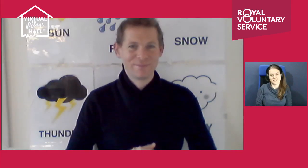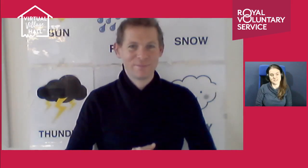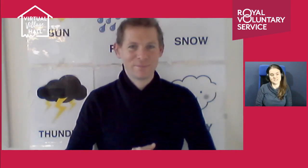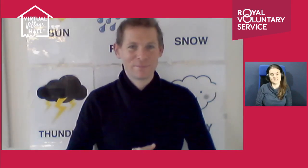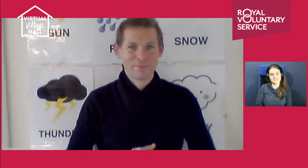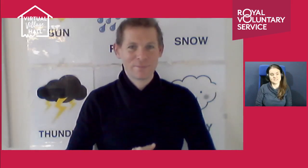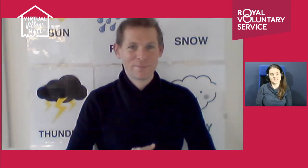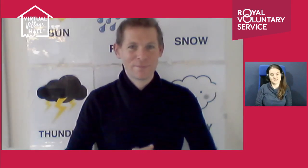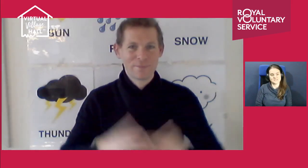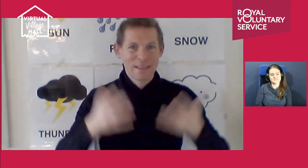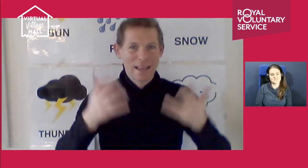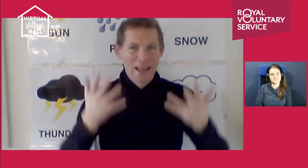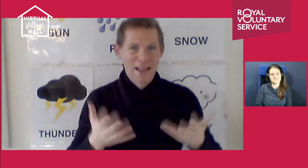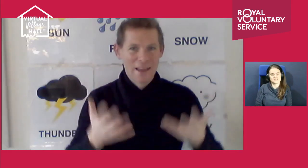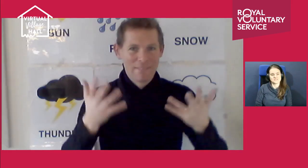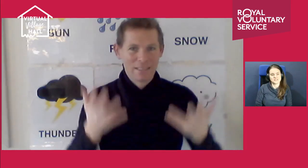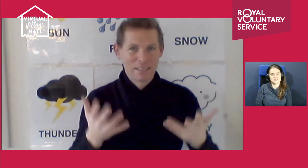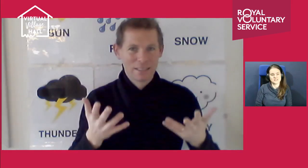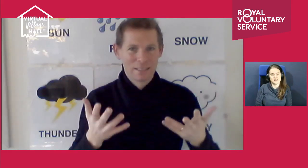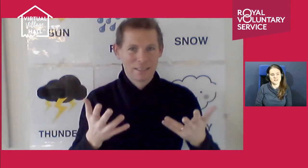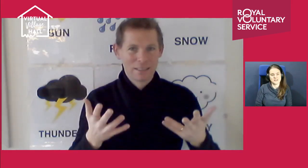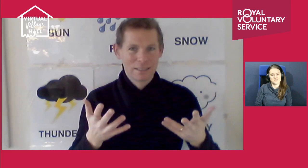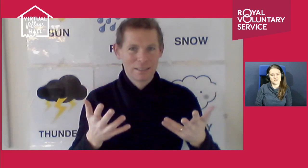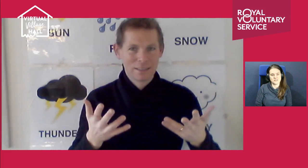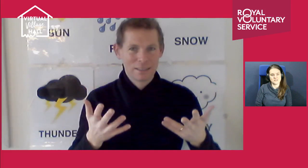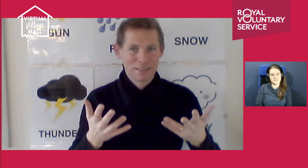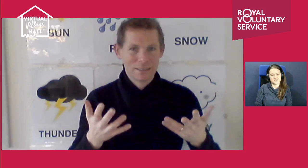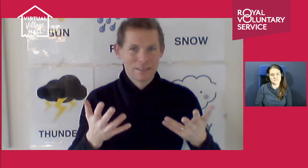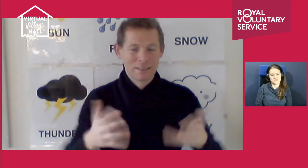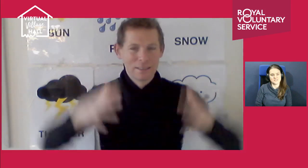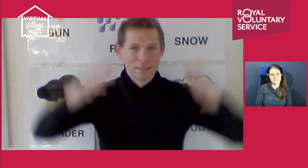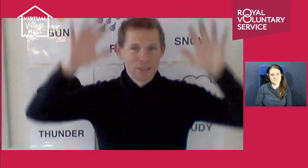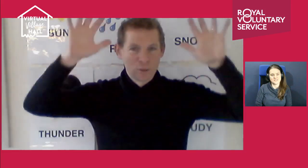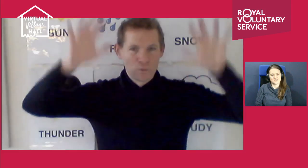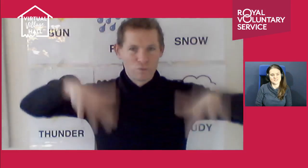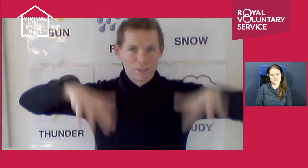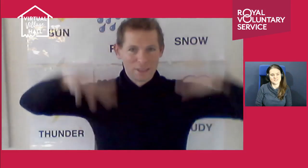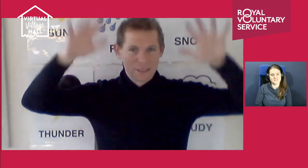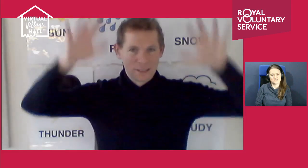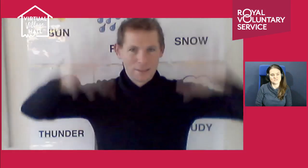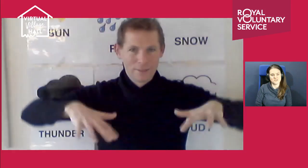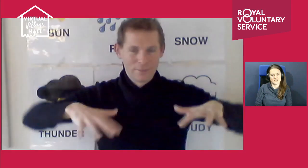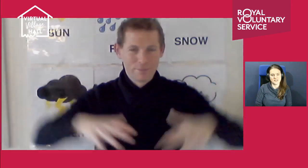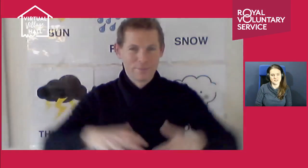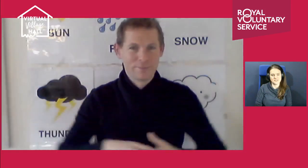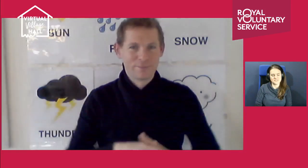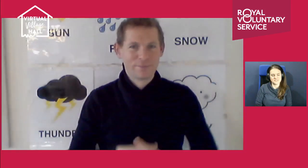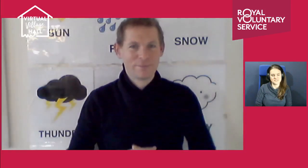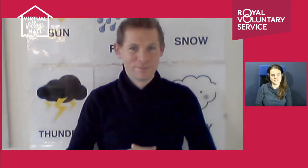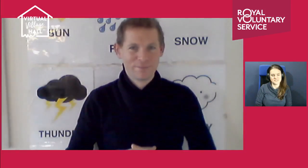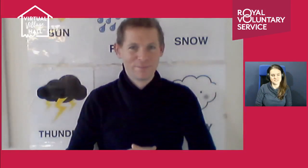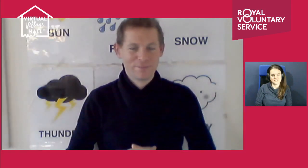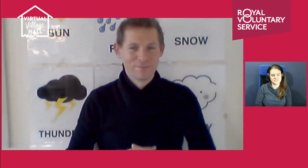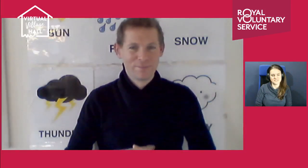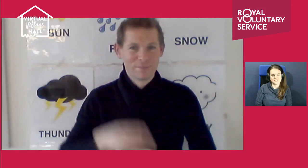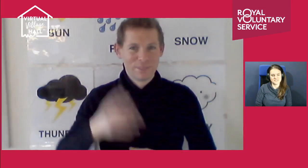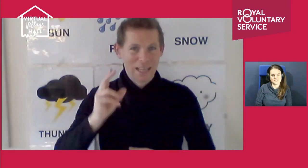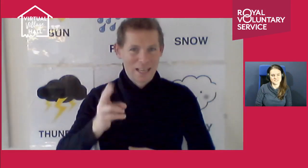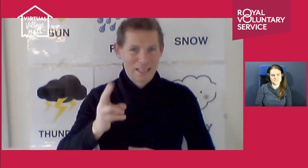it is heavy rain.